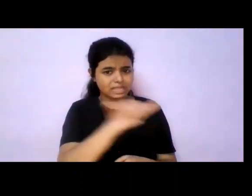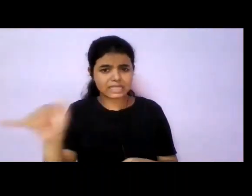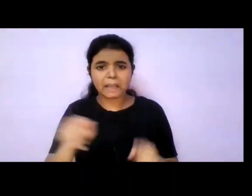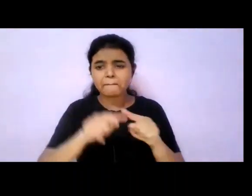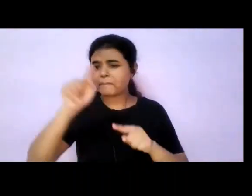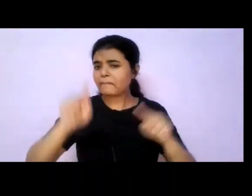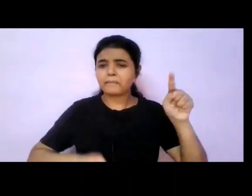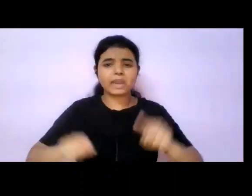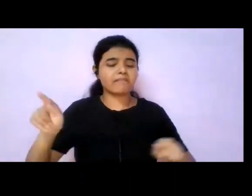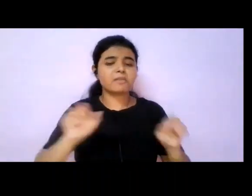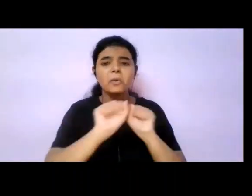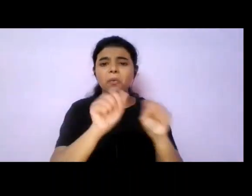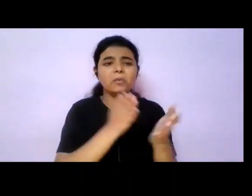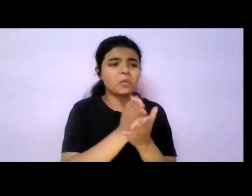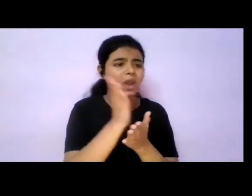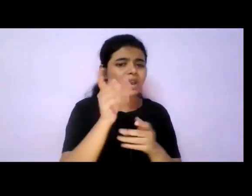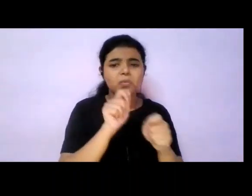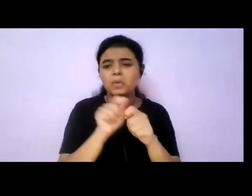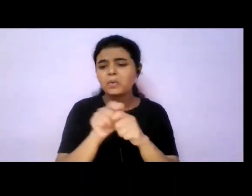one another.